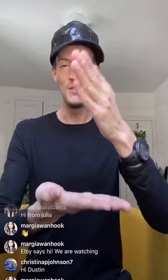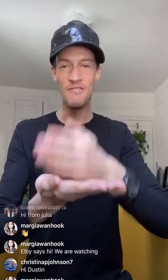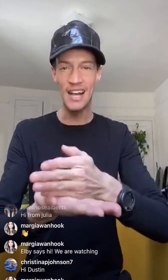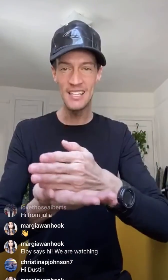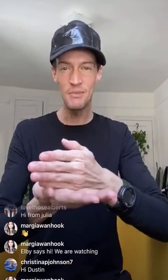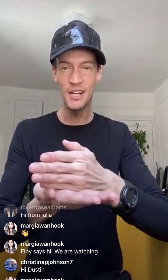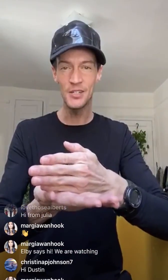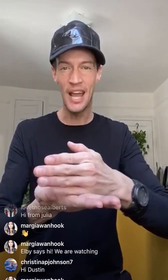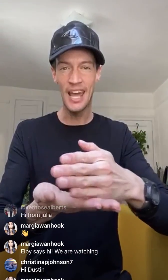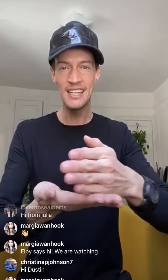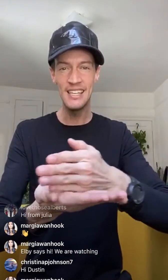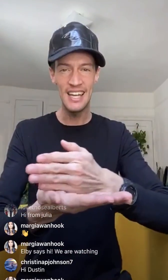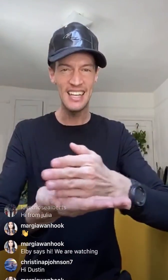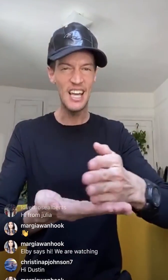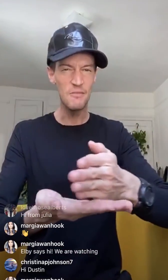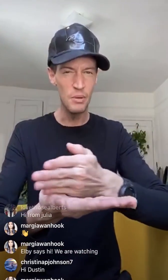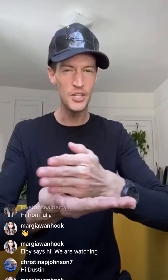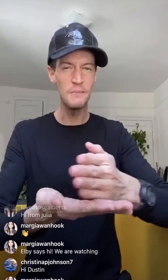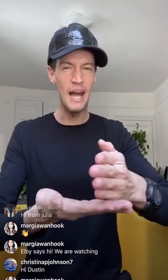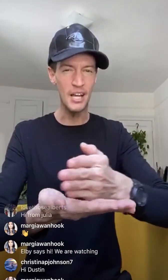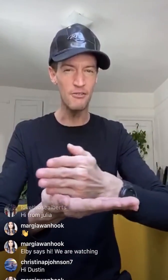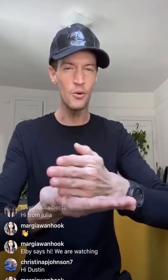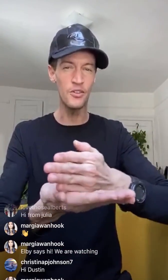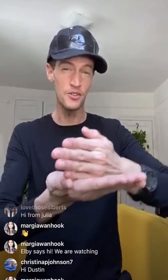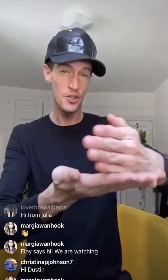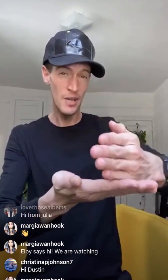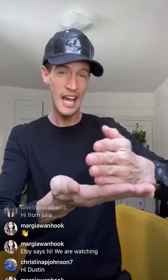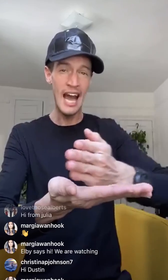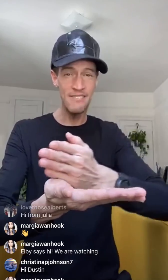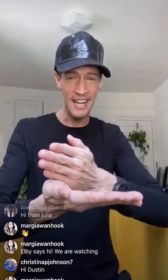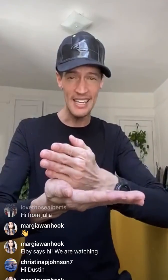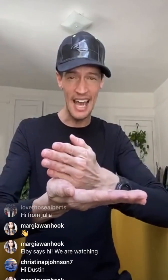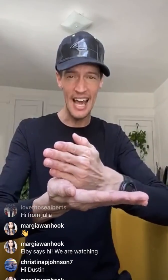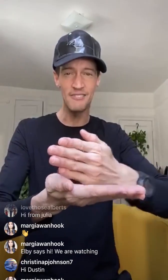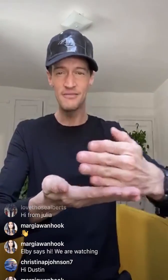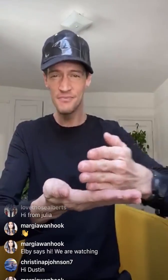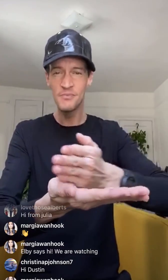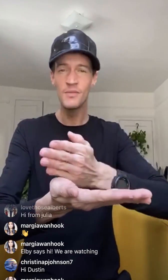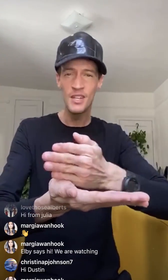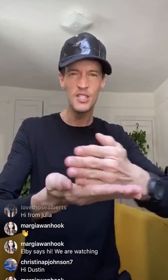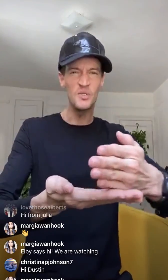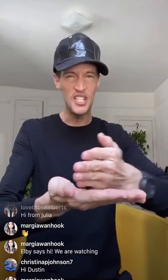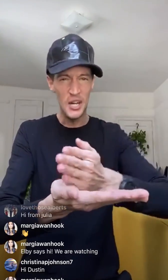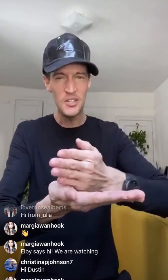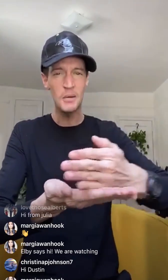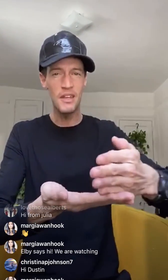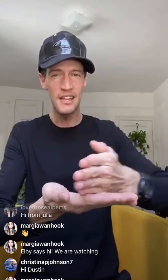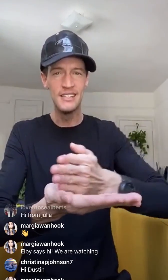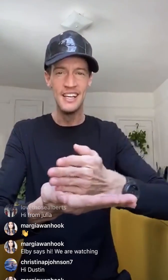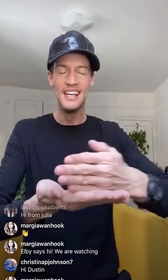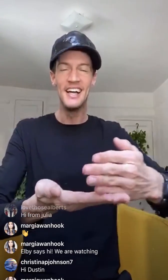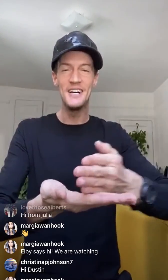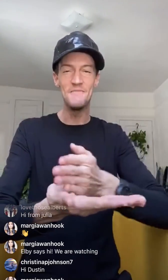The sign for serve or service is just suggesting some serving back and forth. We want to serve each